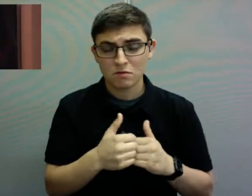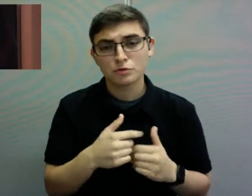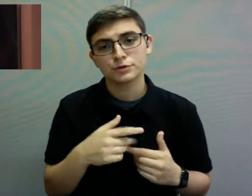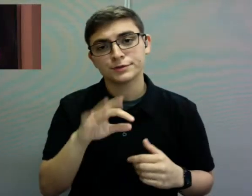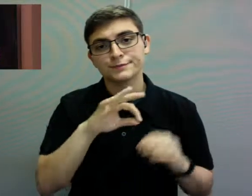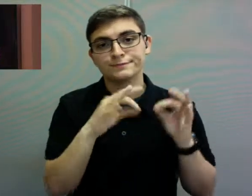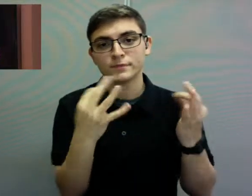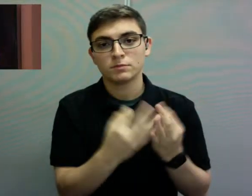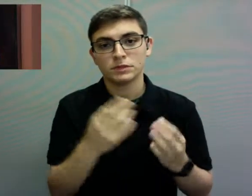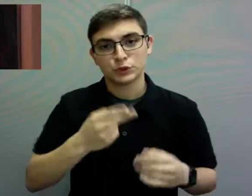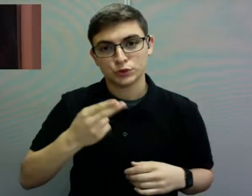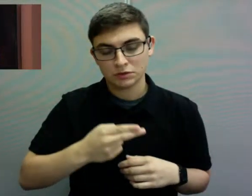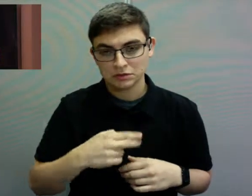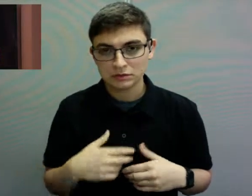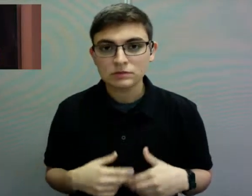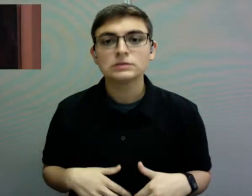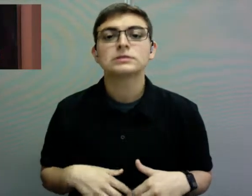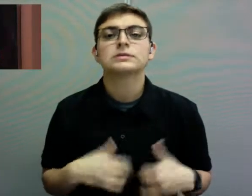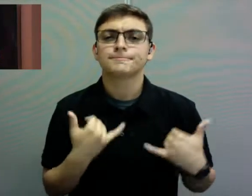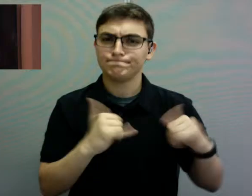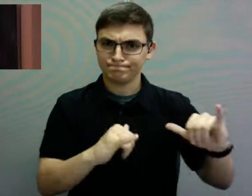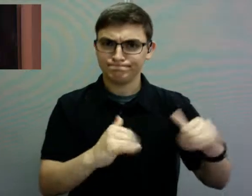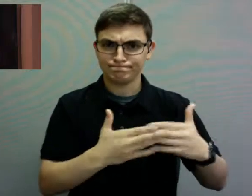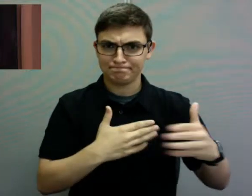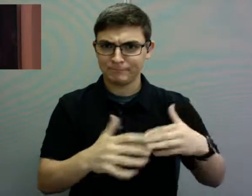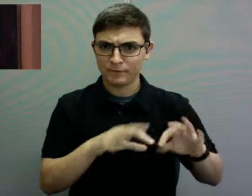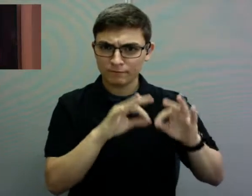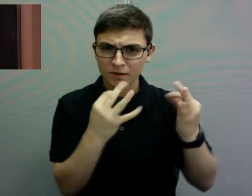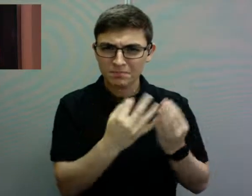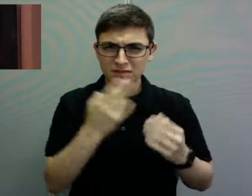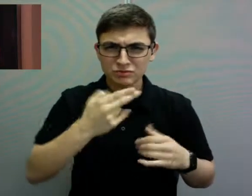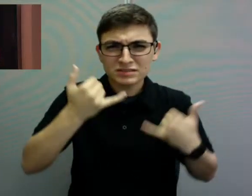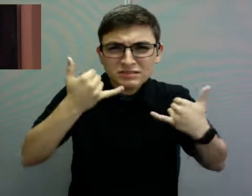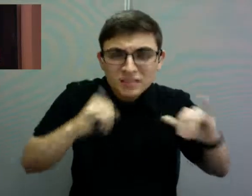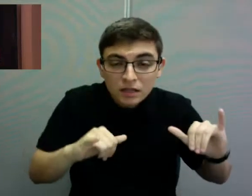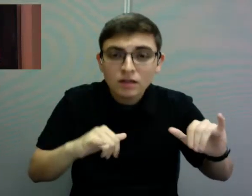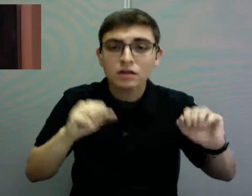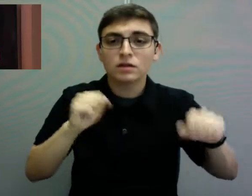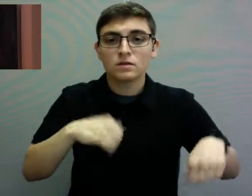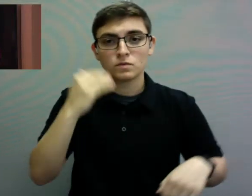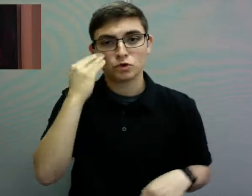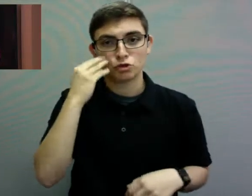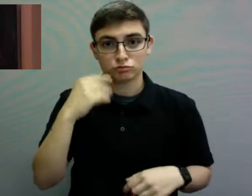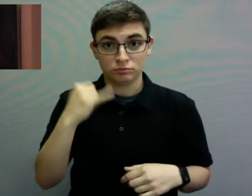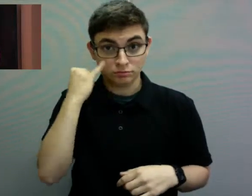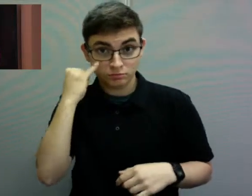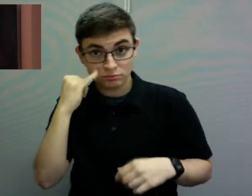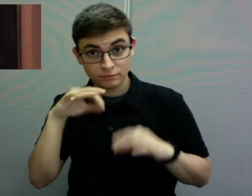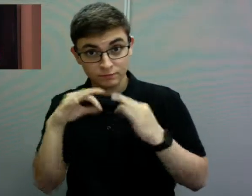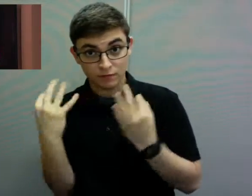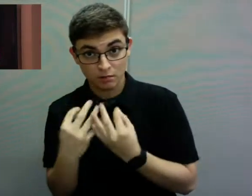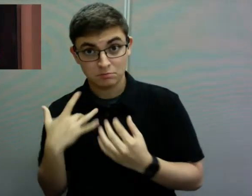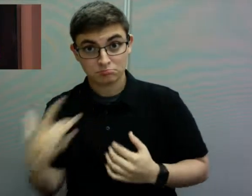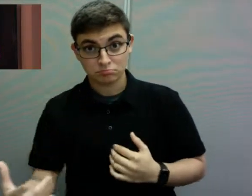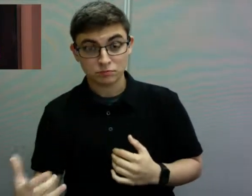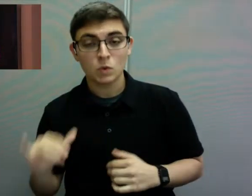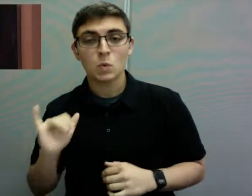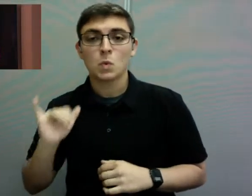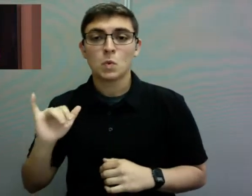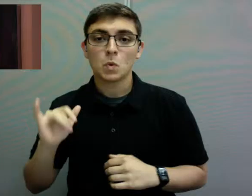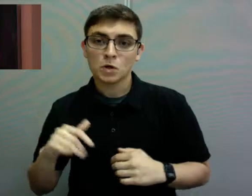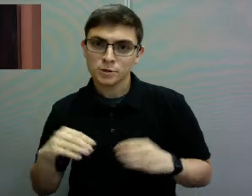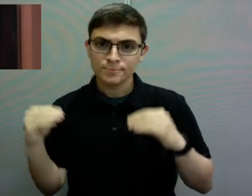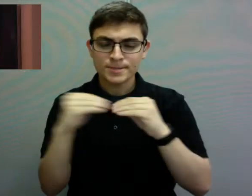But there's still some things that we can do to help with that. And one of the key things to know is to know your family history so that we can be